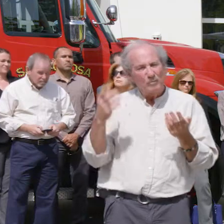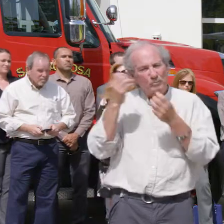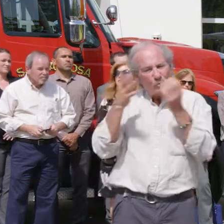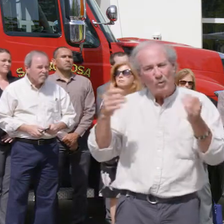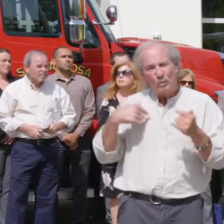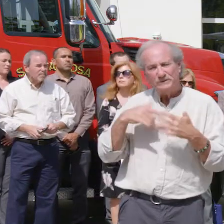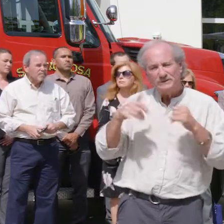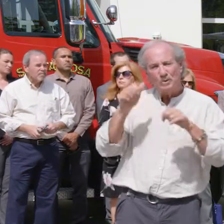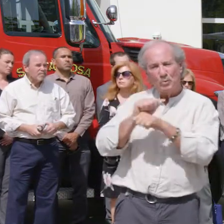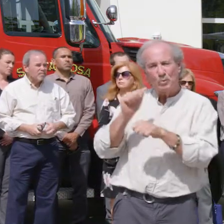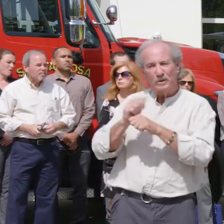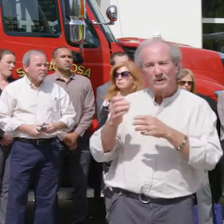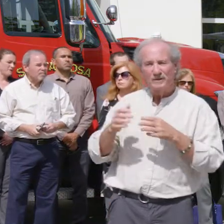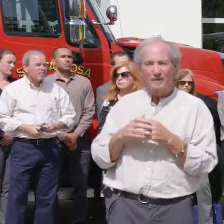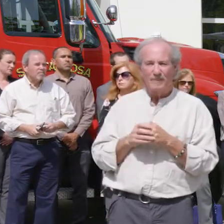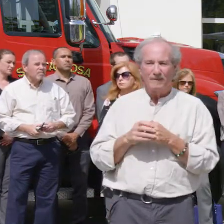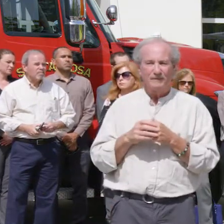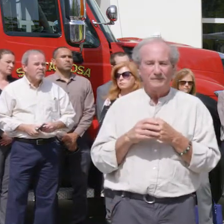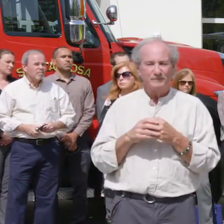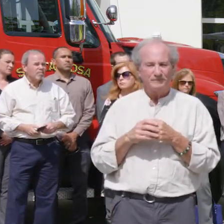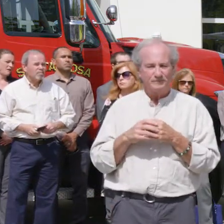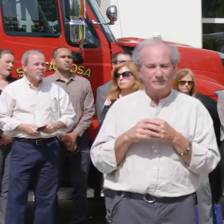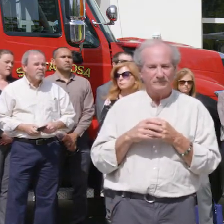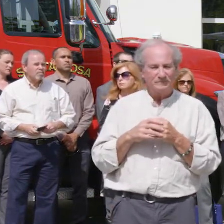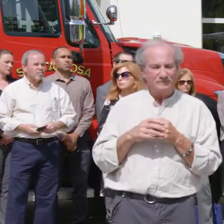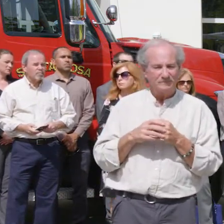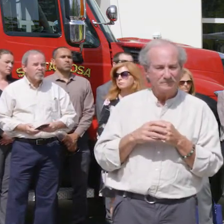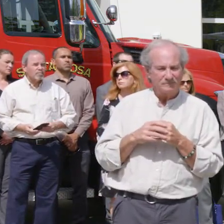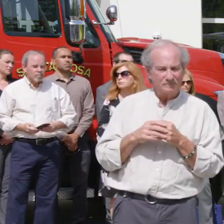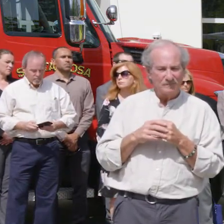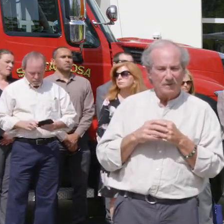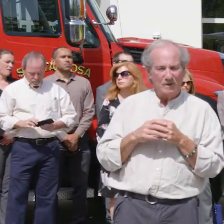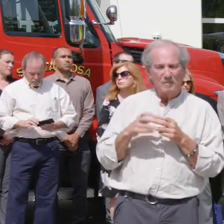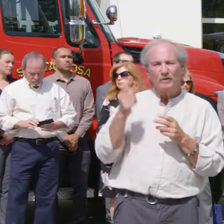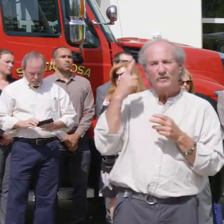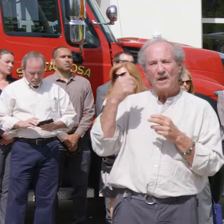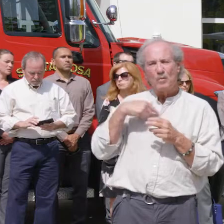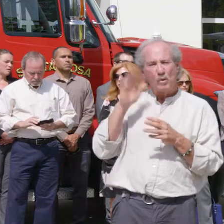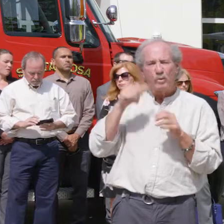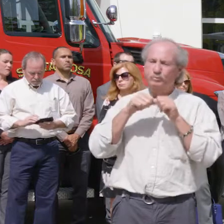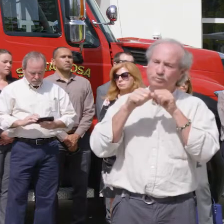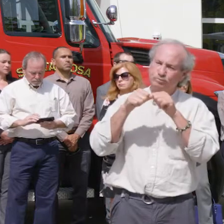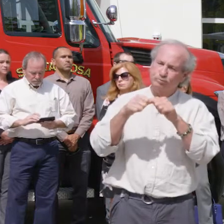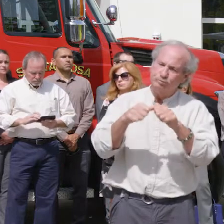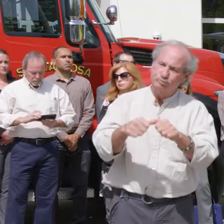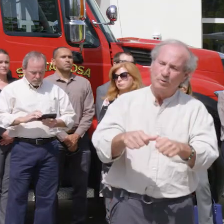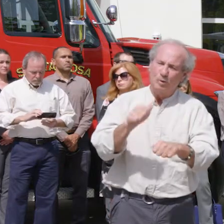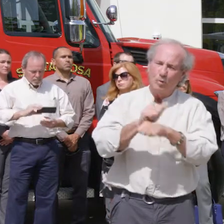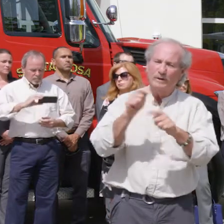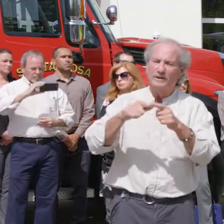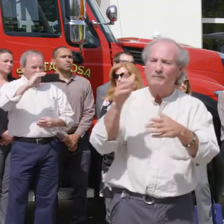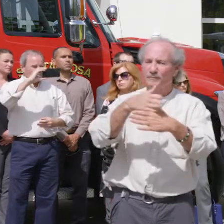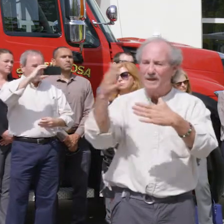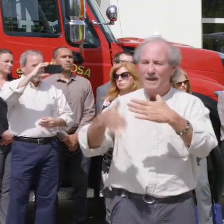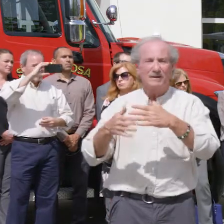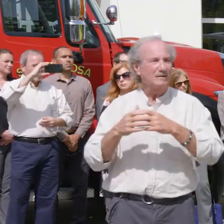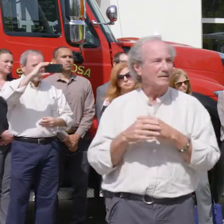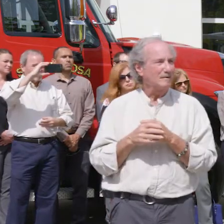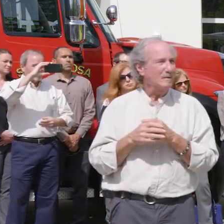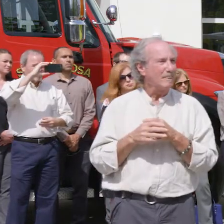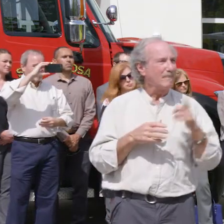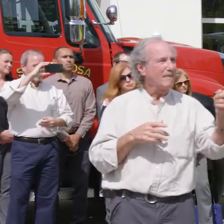wanted to make sure that everybody was up to speed on where we're at, but knowing that we're going to continue to stay until everything gets complete. We're pretty close.